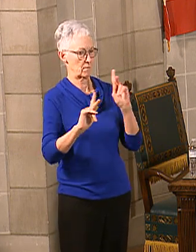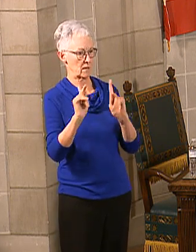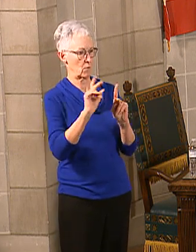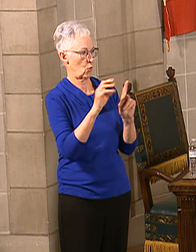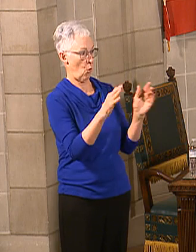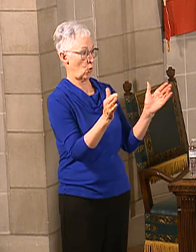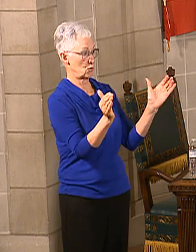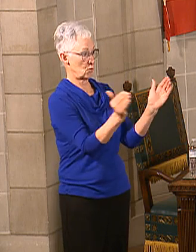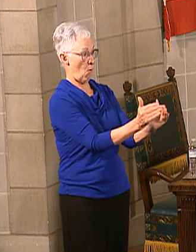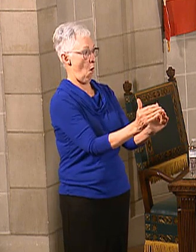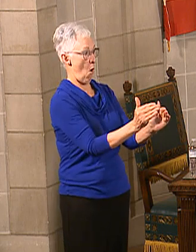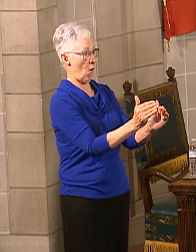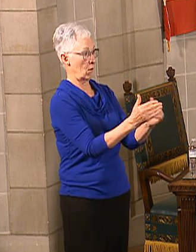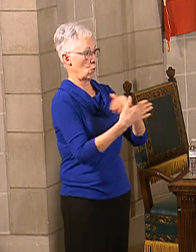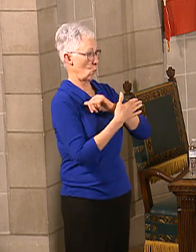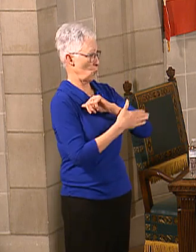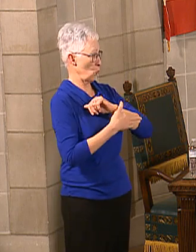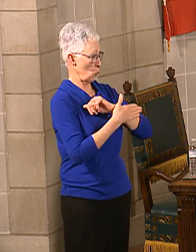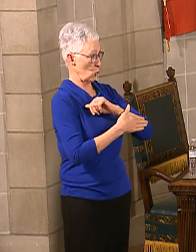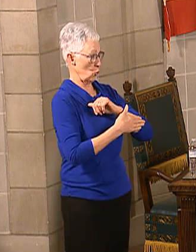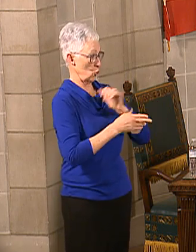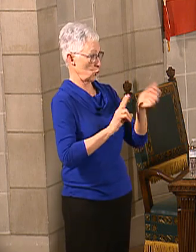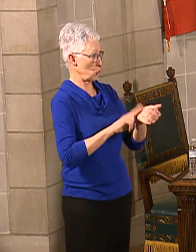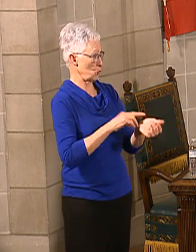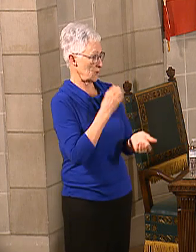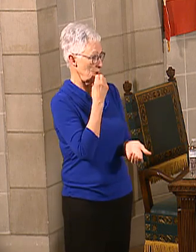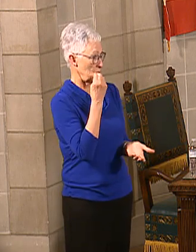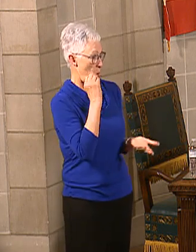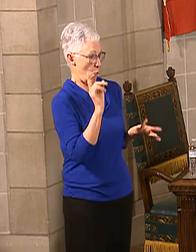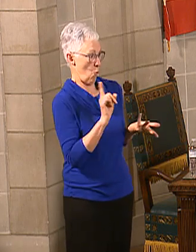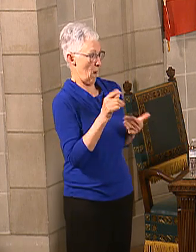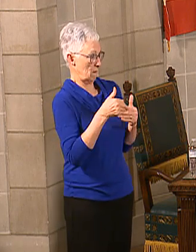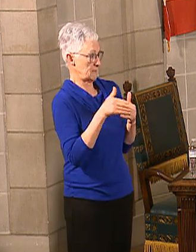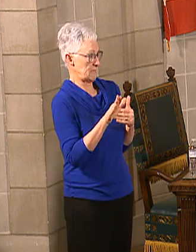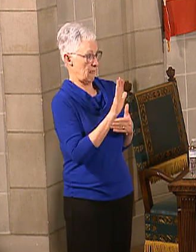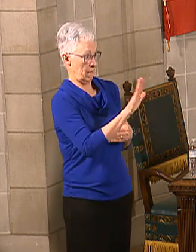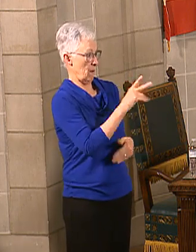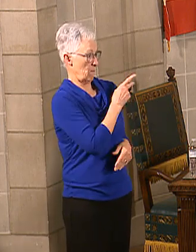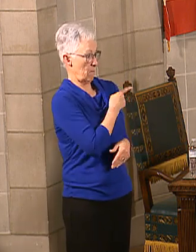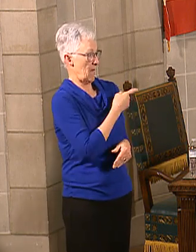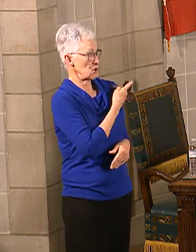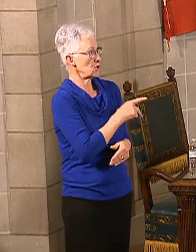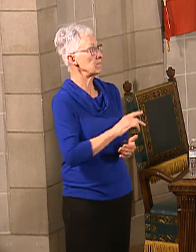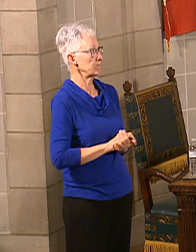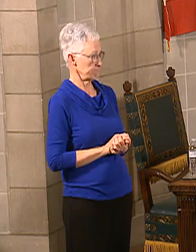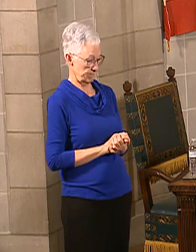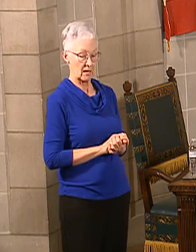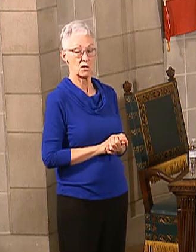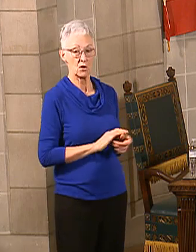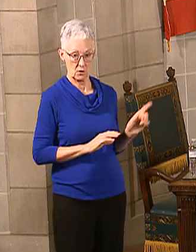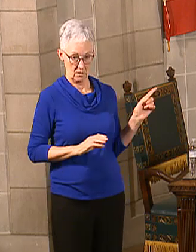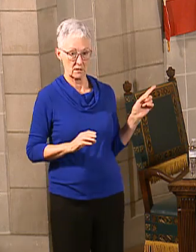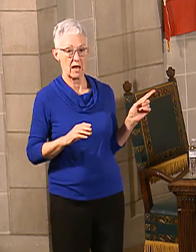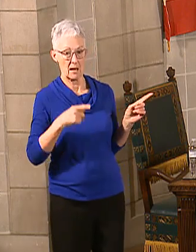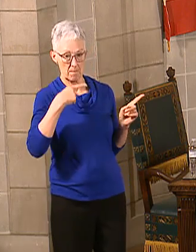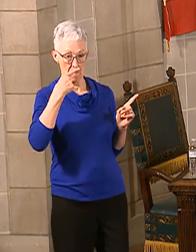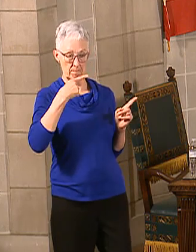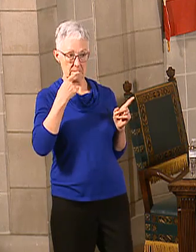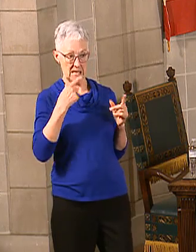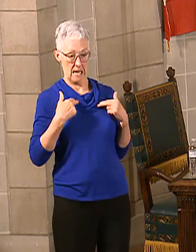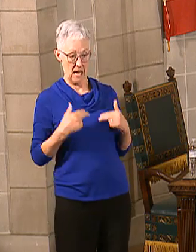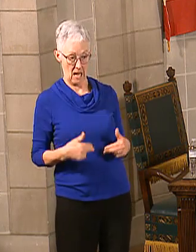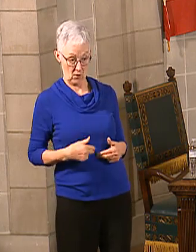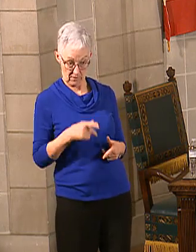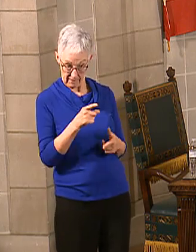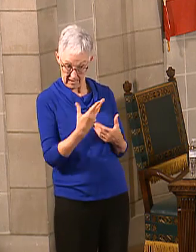kind of criteria or thinking are they using? So the question was, is the Department of Health and Human Services, and specifically Public Health, are they